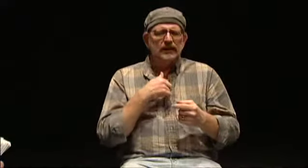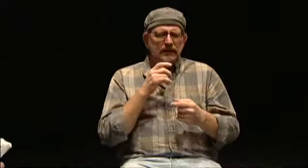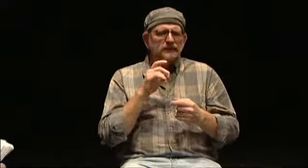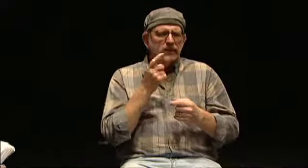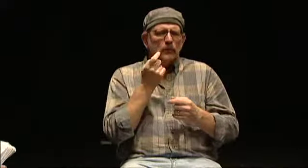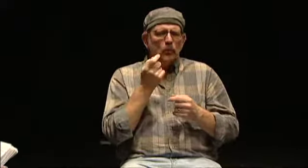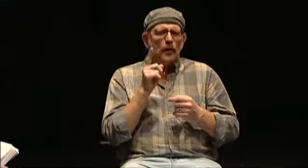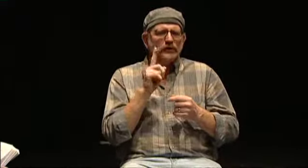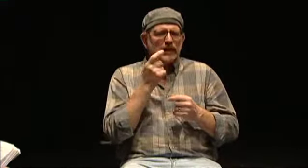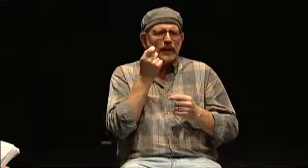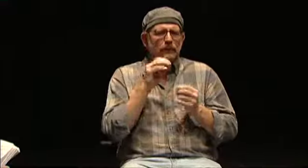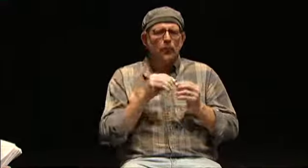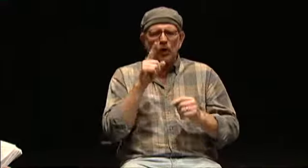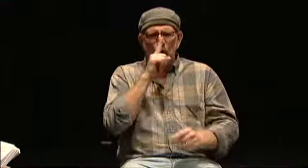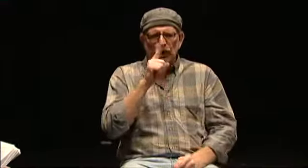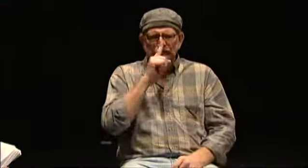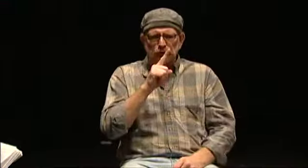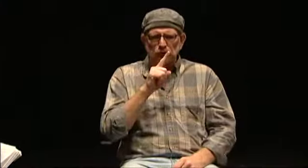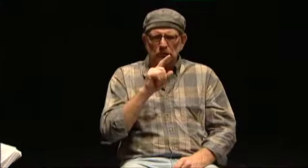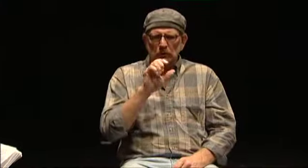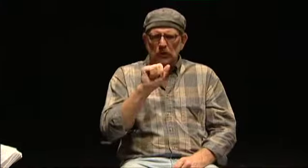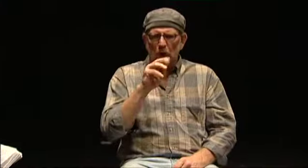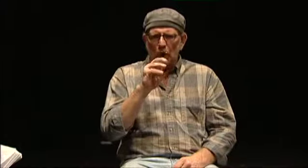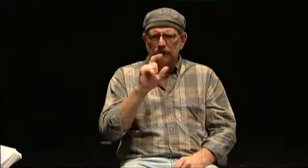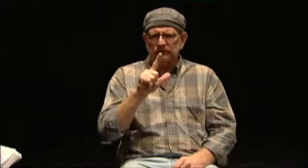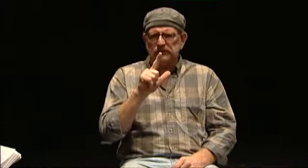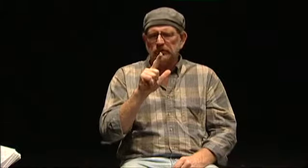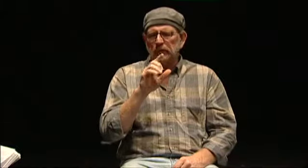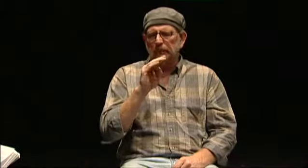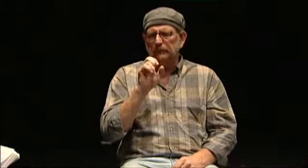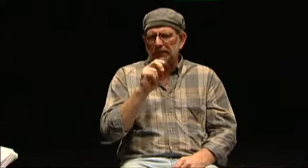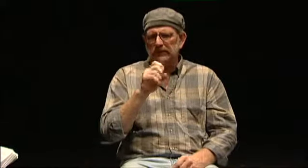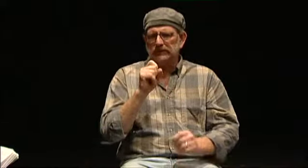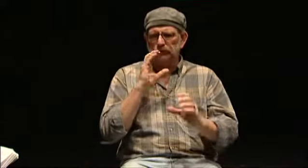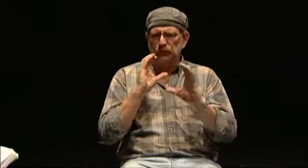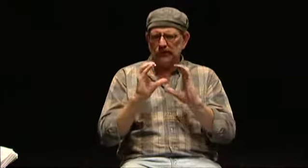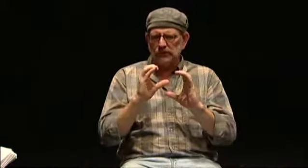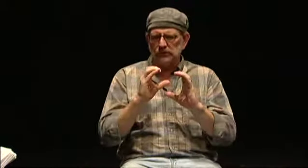that one to me is a little bit more